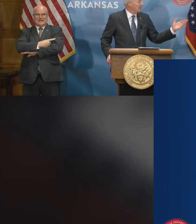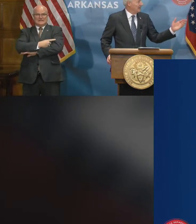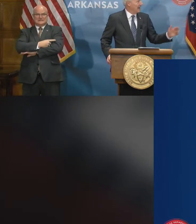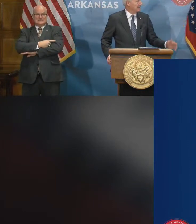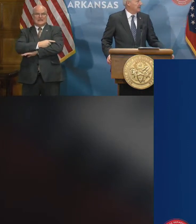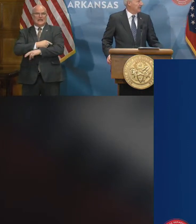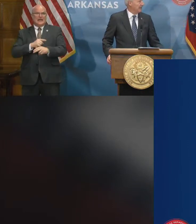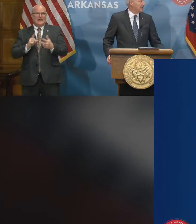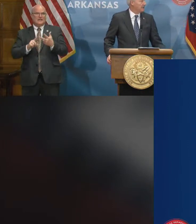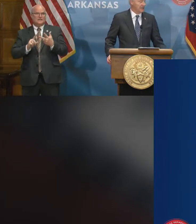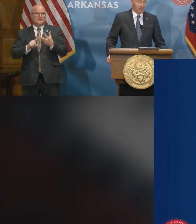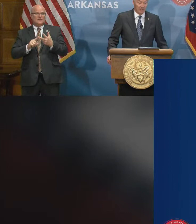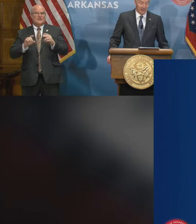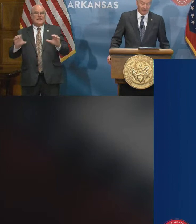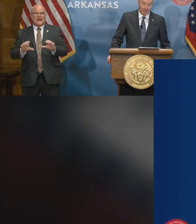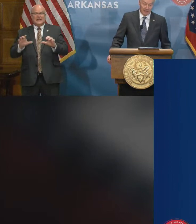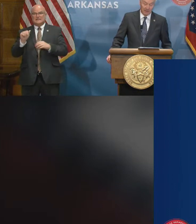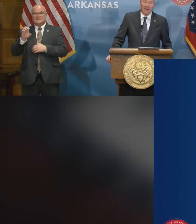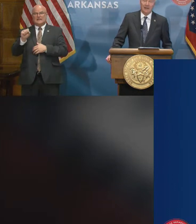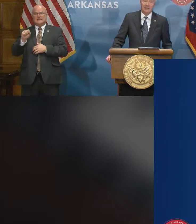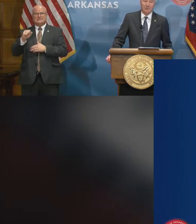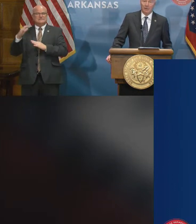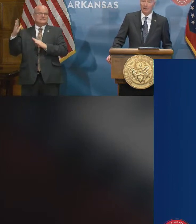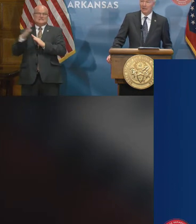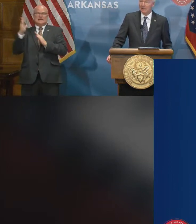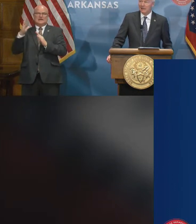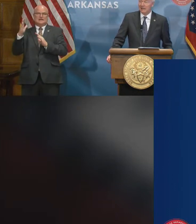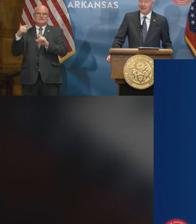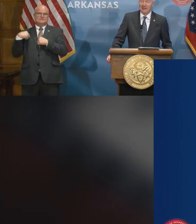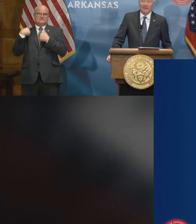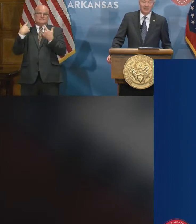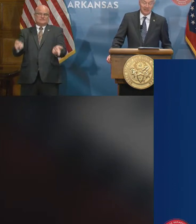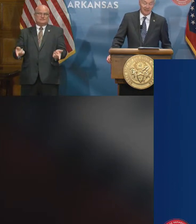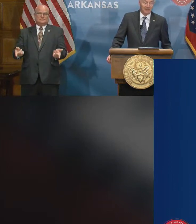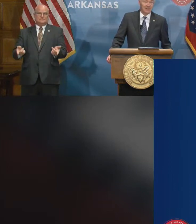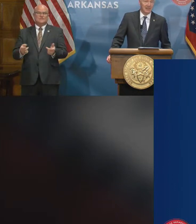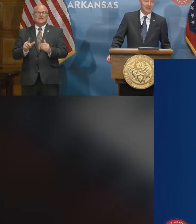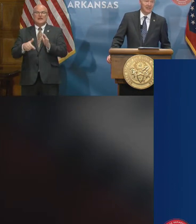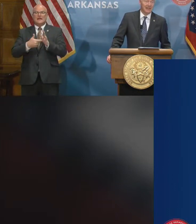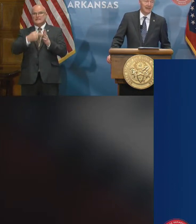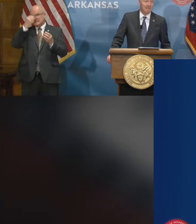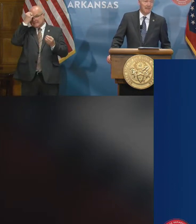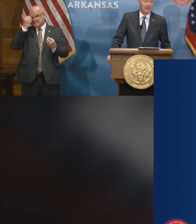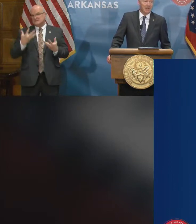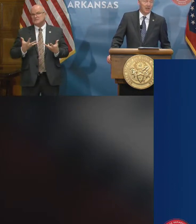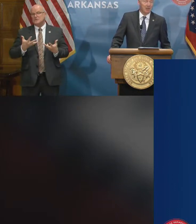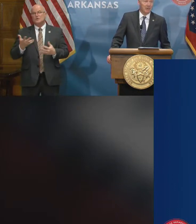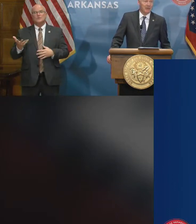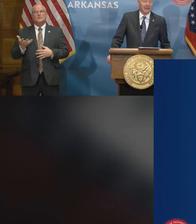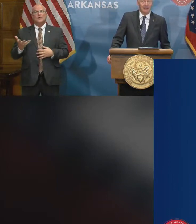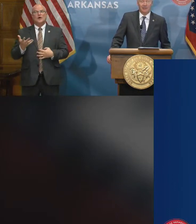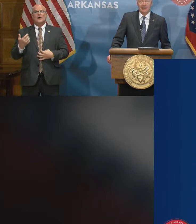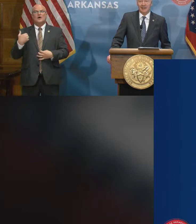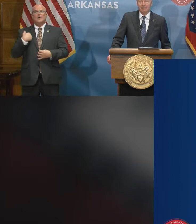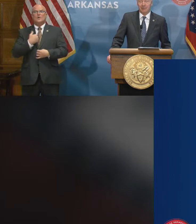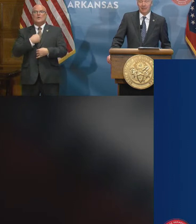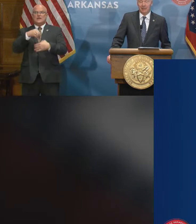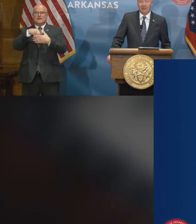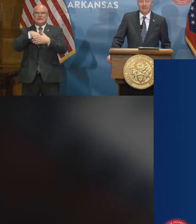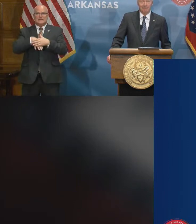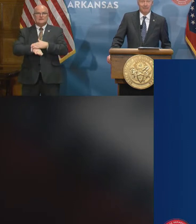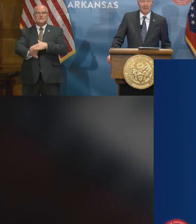third, the active cases are at a record high as well. This tells us that we are entering